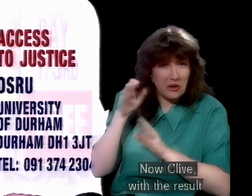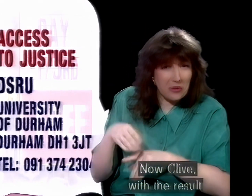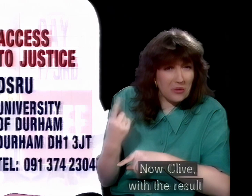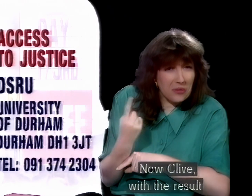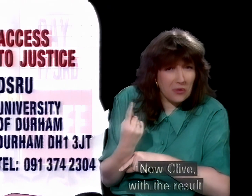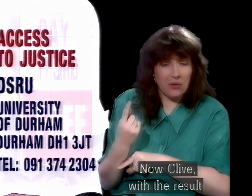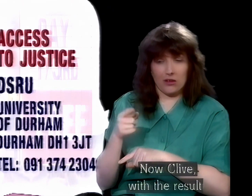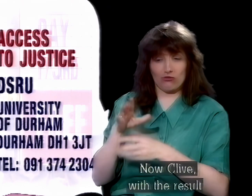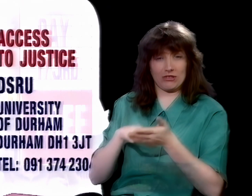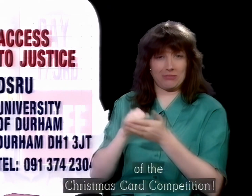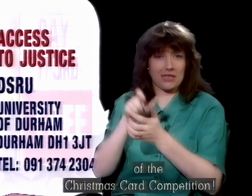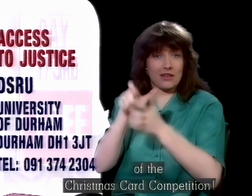of the Christmas card competition.